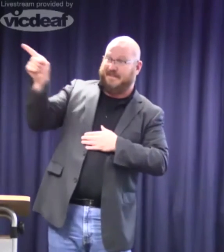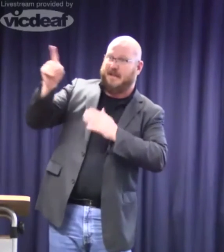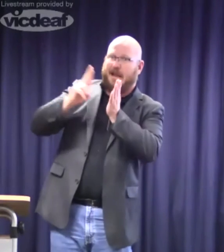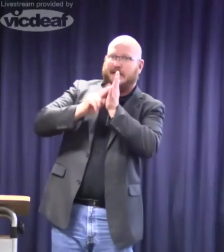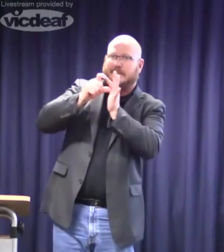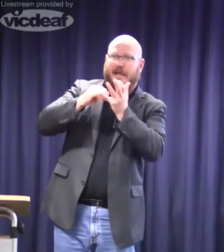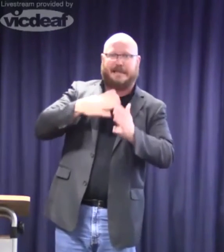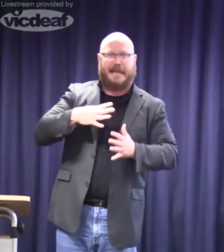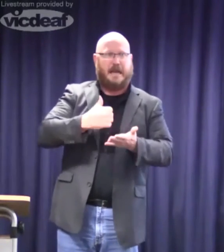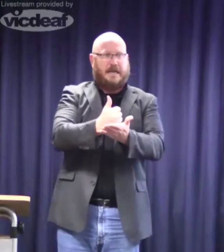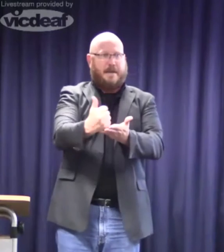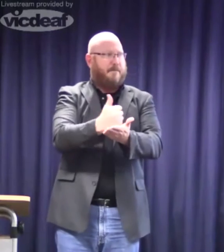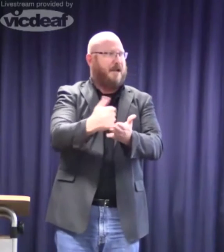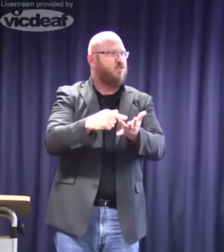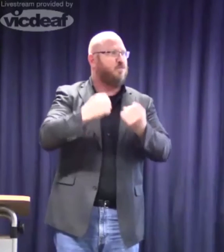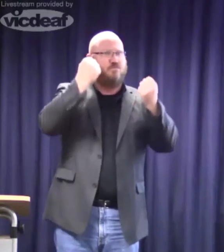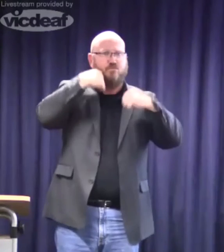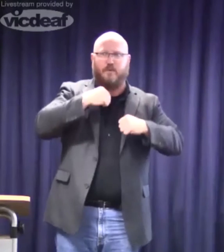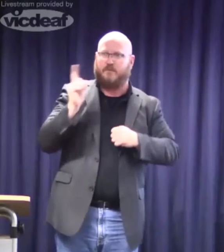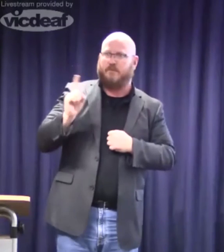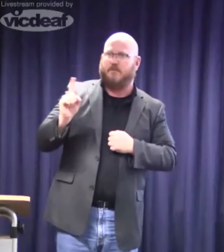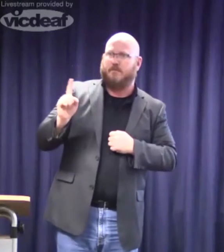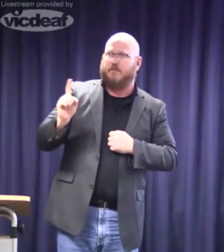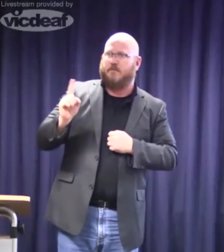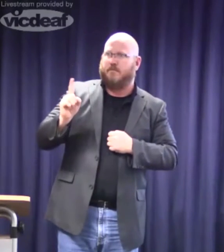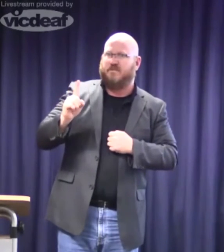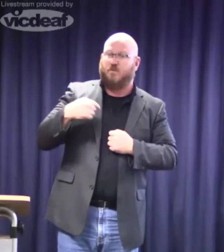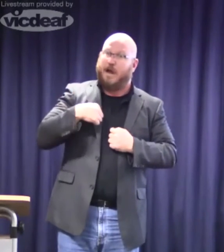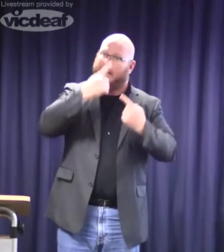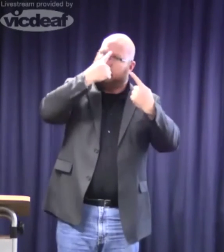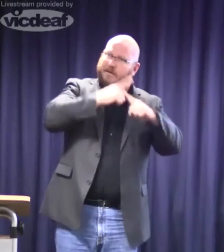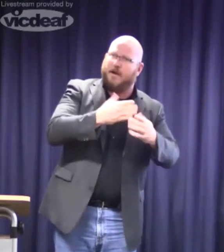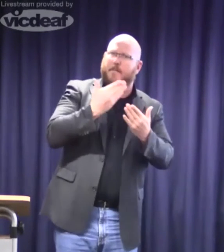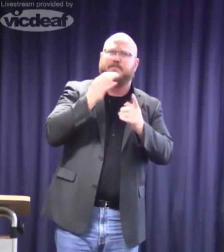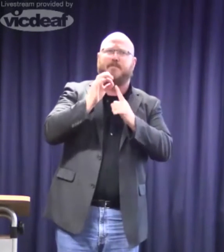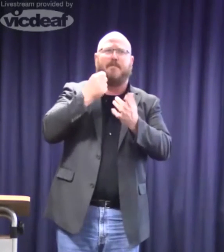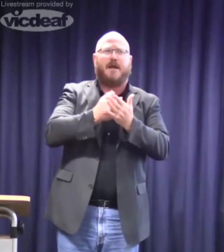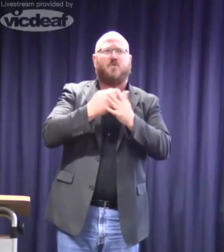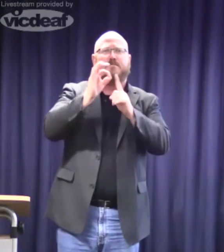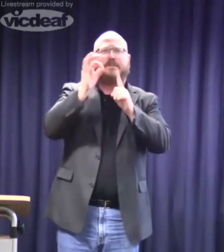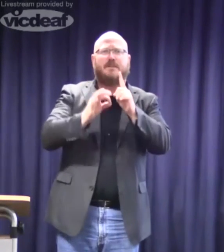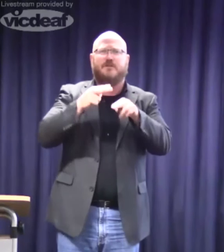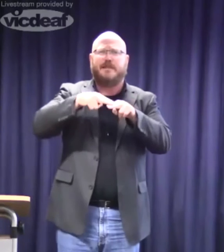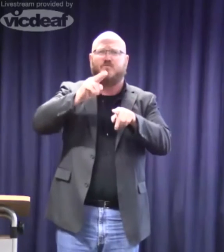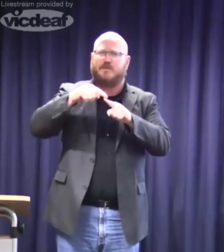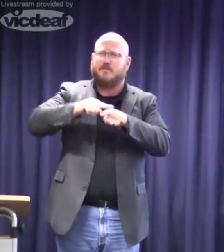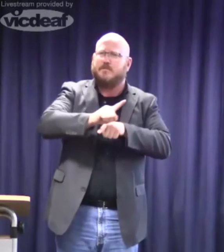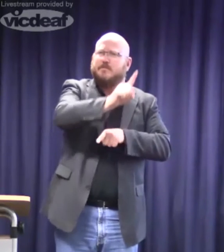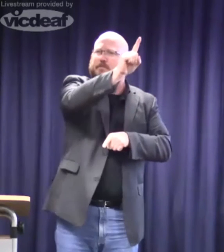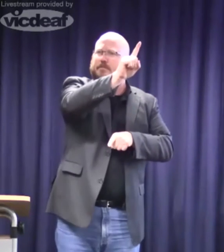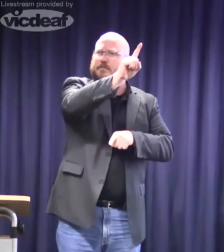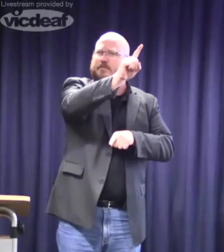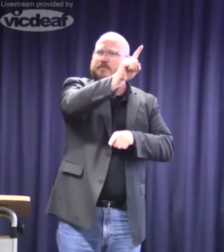And if you look at the projection to the year 2016, 2021 and 2026, those numbers